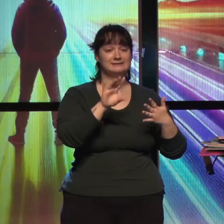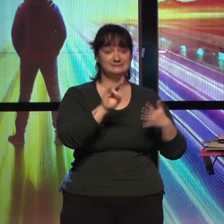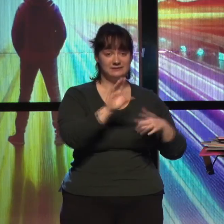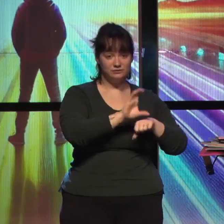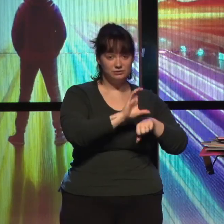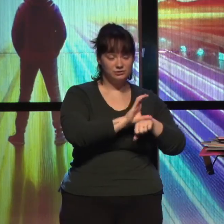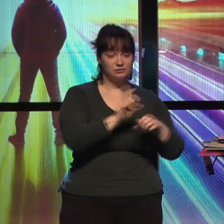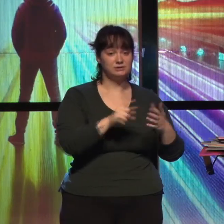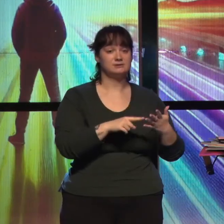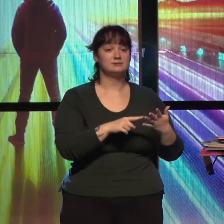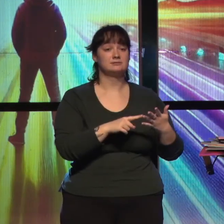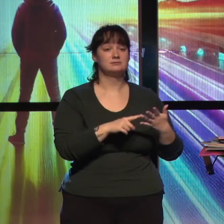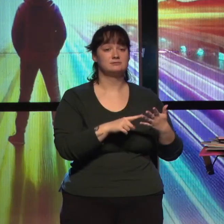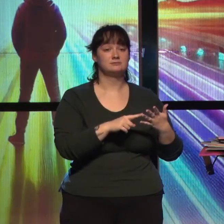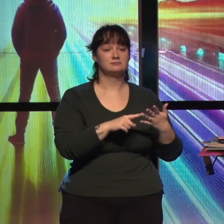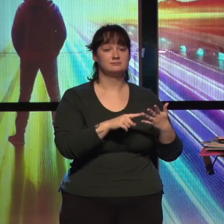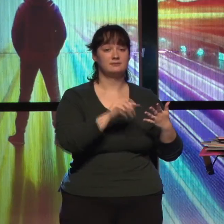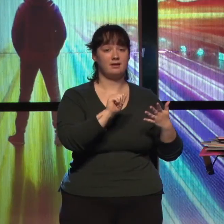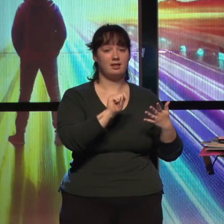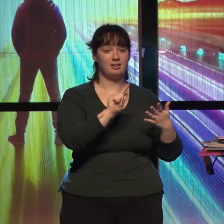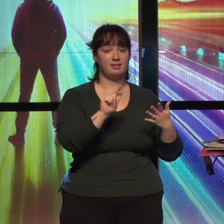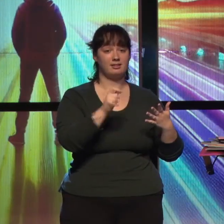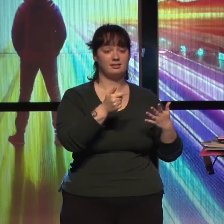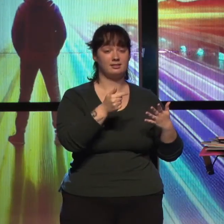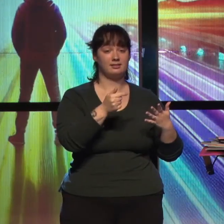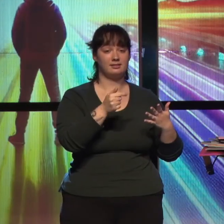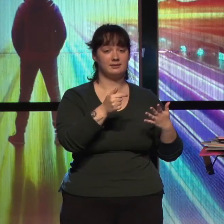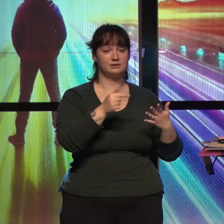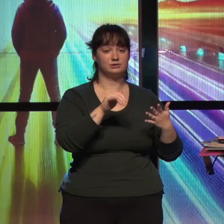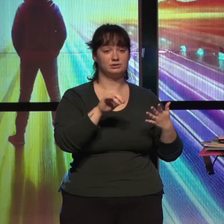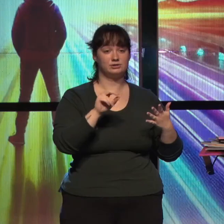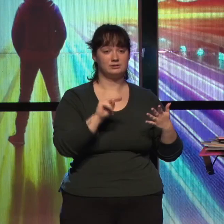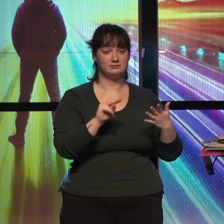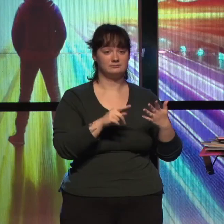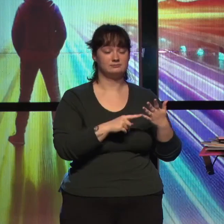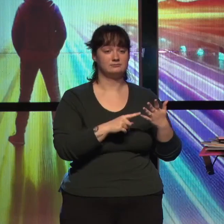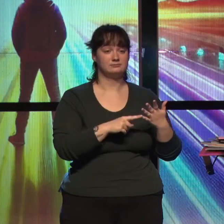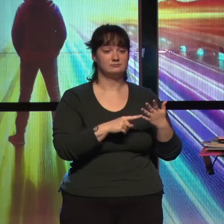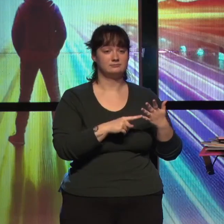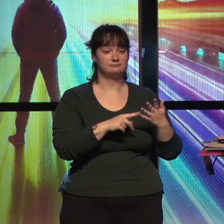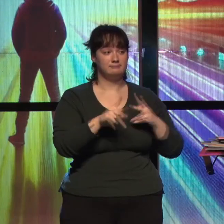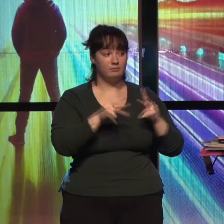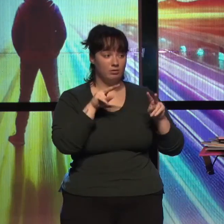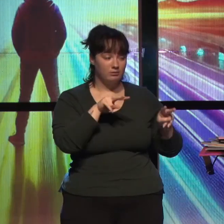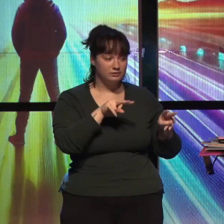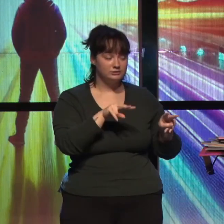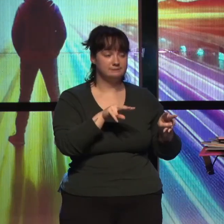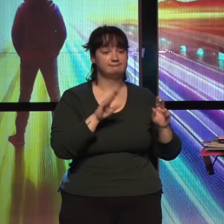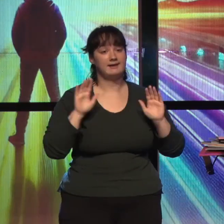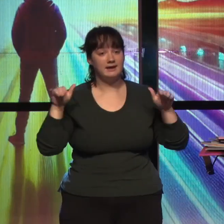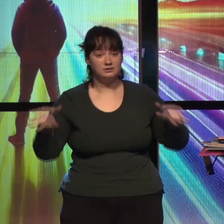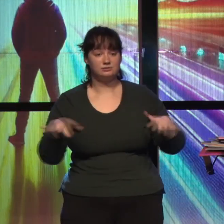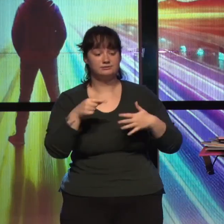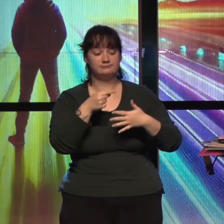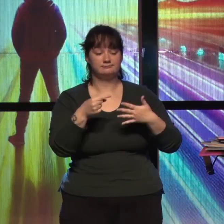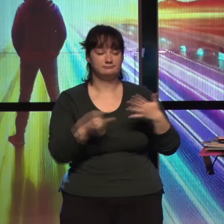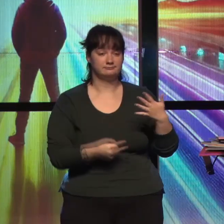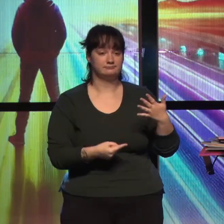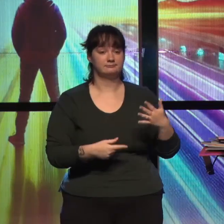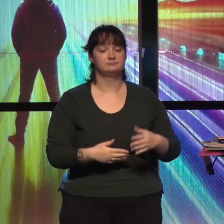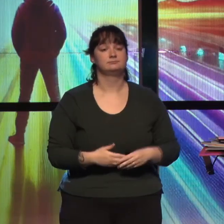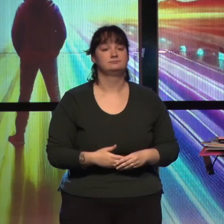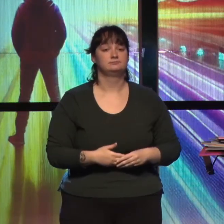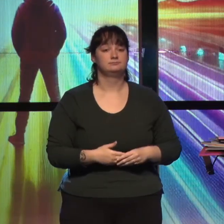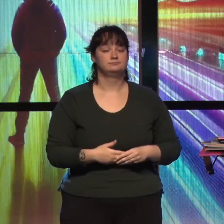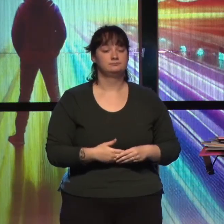24 elders, and angels. And these are all designed for what's called the New Jerusalem. That's the big thing. Now, but here's the thing. That's kind of like the